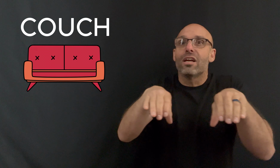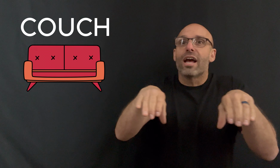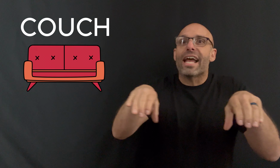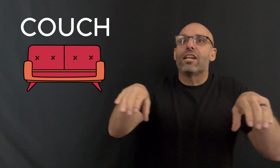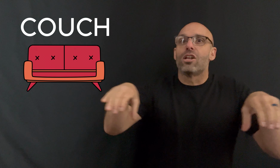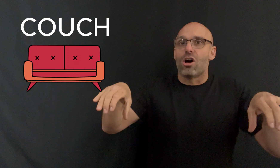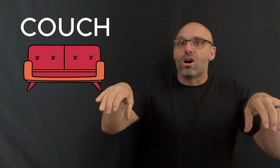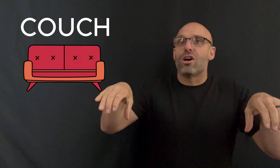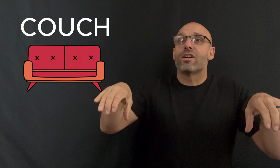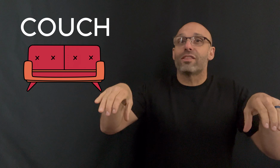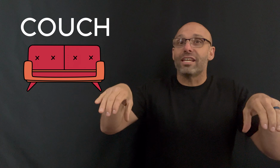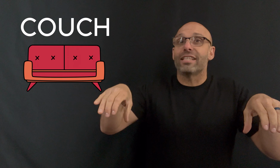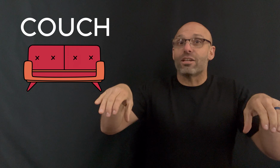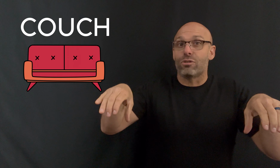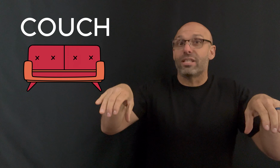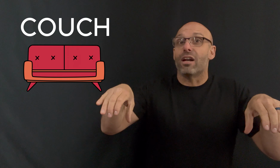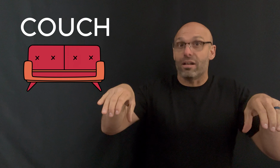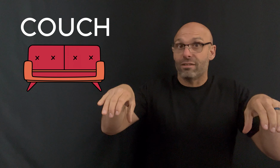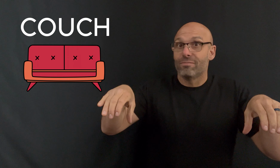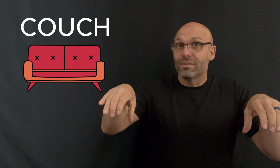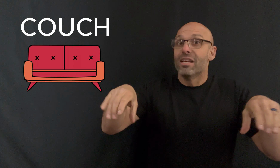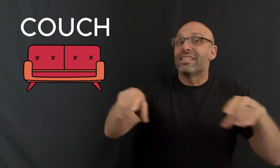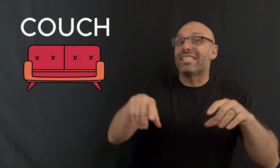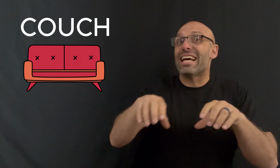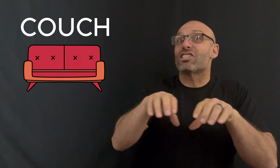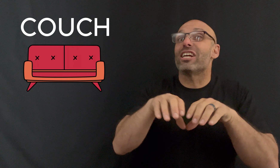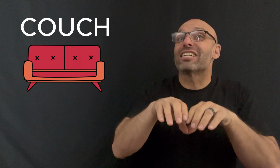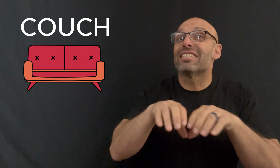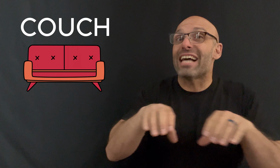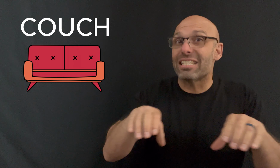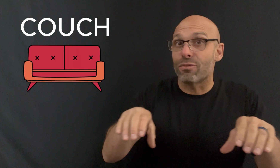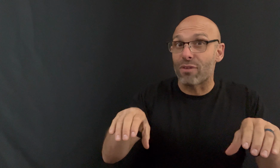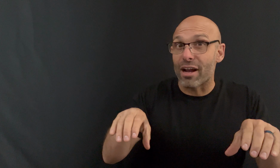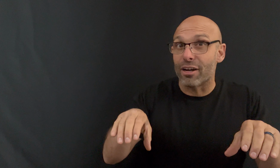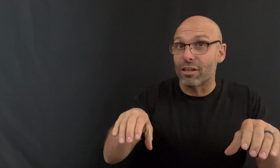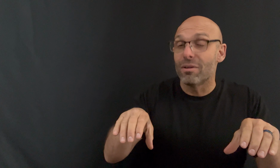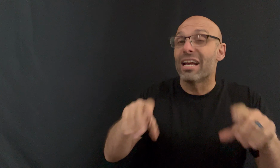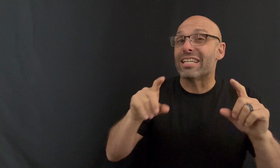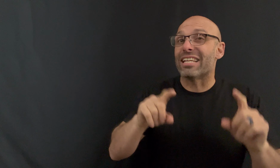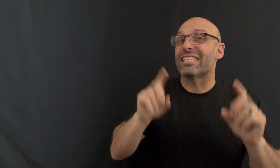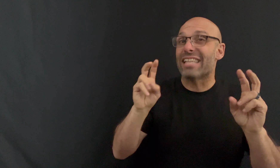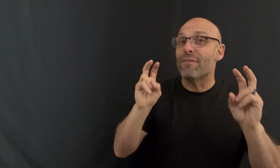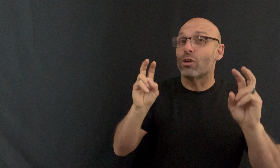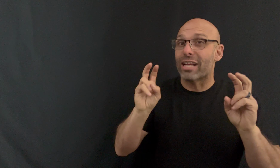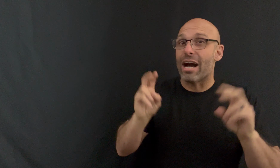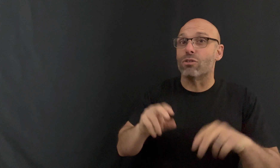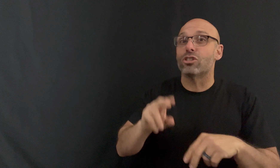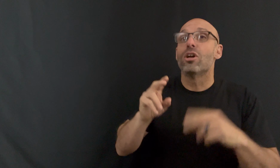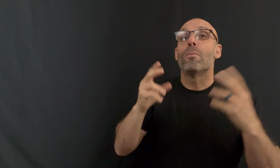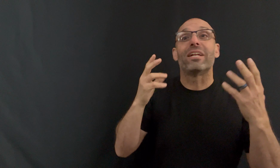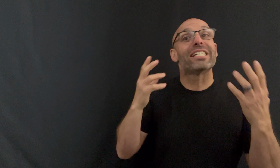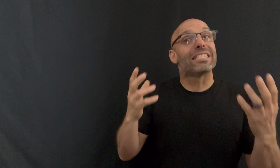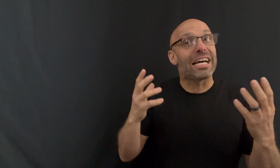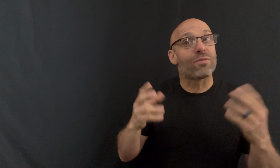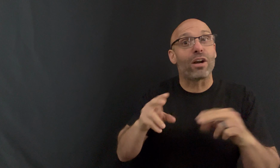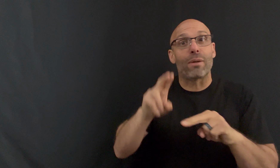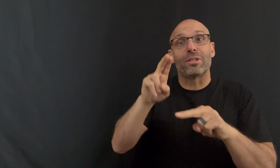a long thing that you sit on. This is actually a classifier. It's not the sign for couch, but is a classifier